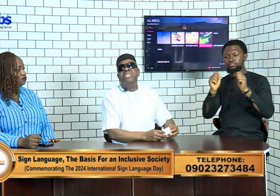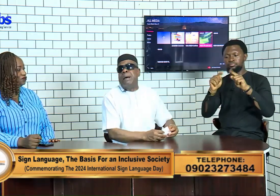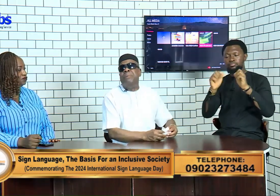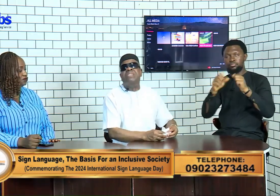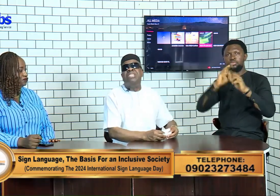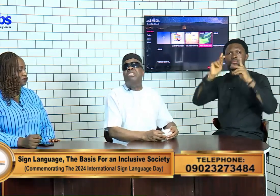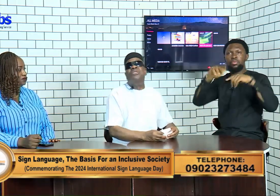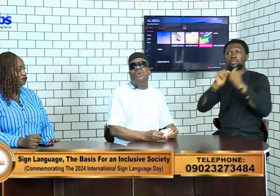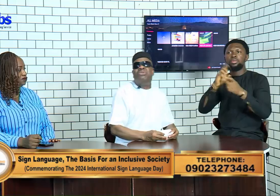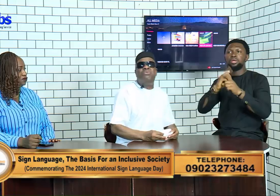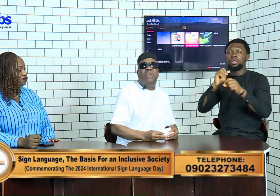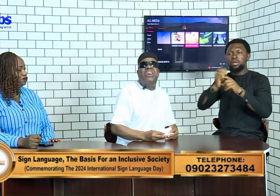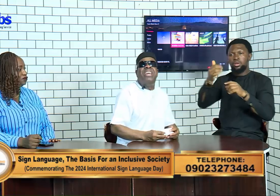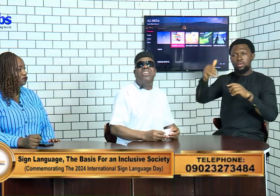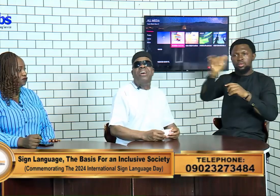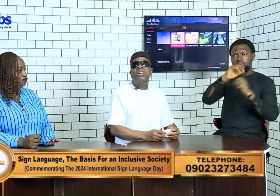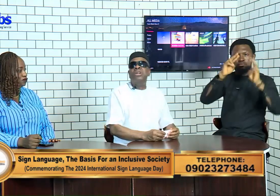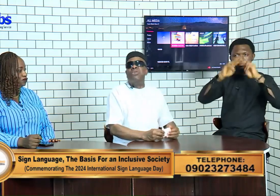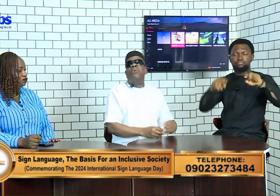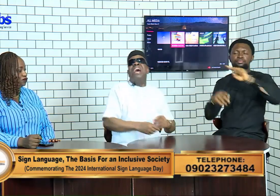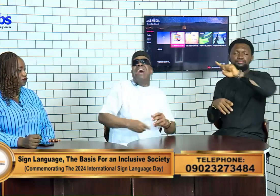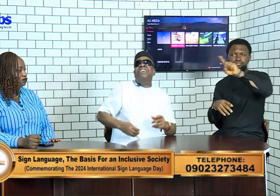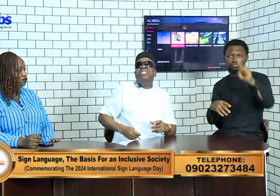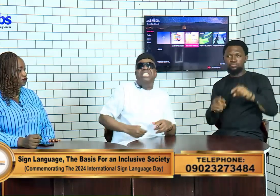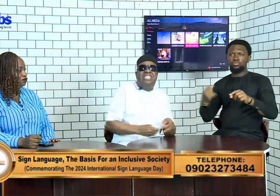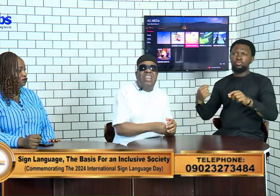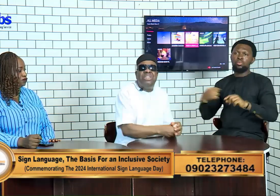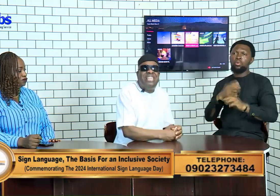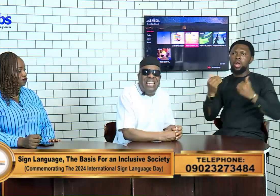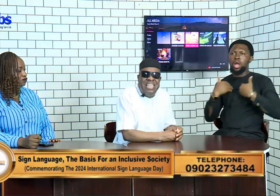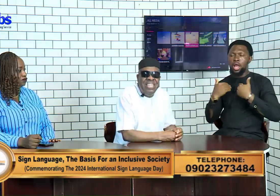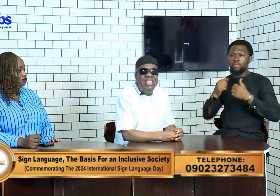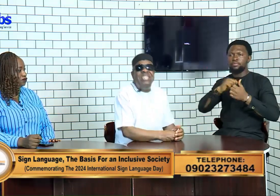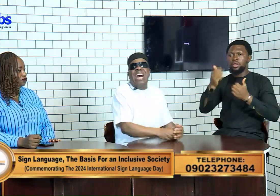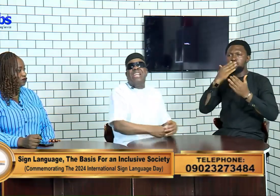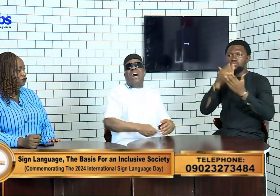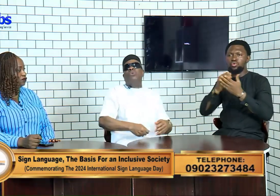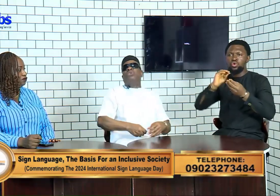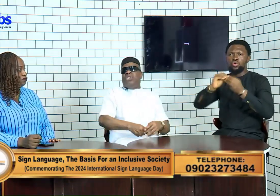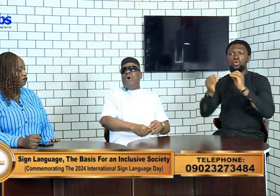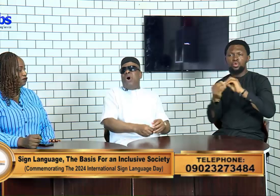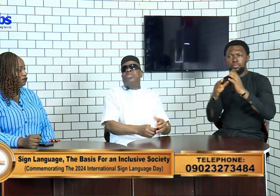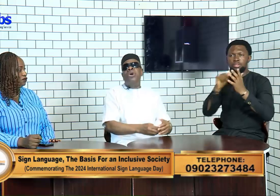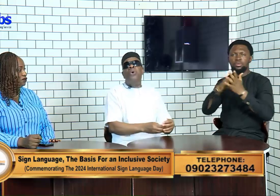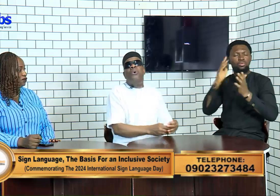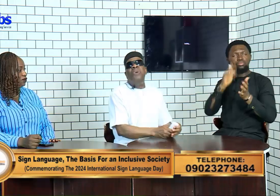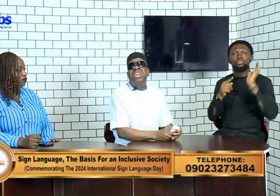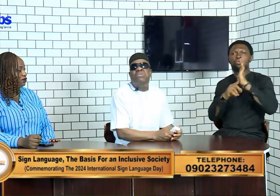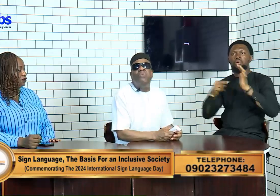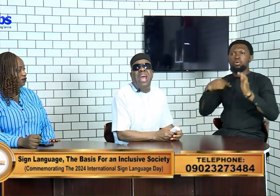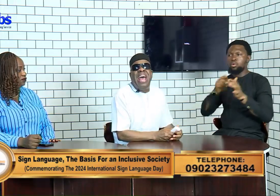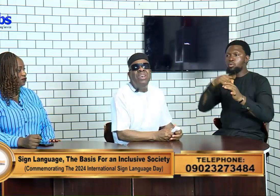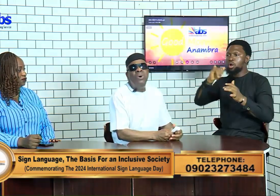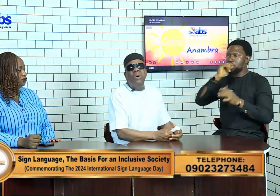with disabilities in those rural areas. So we have a disaggregated data that will show us who